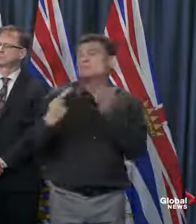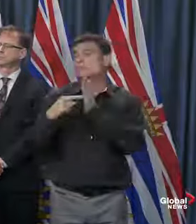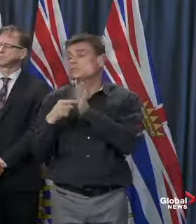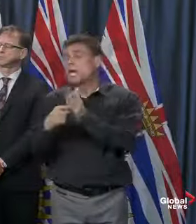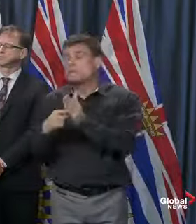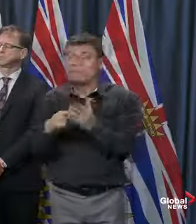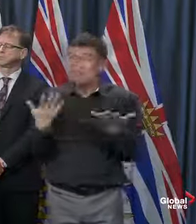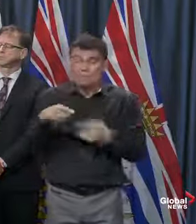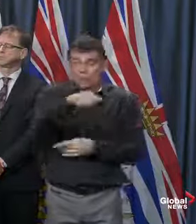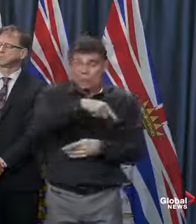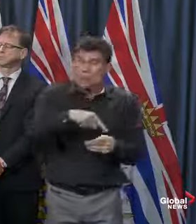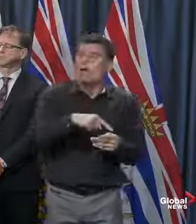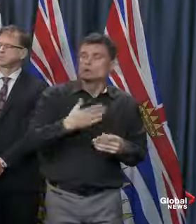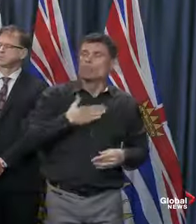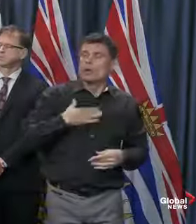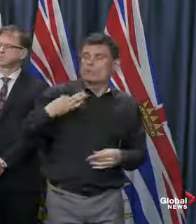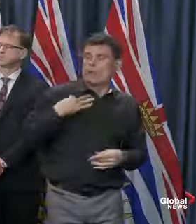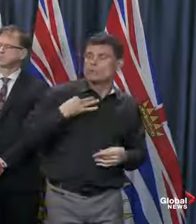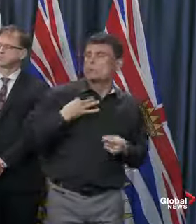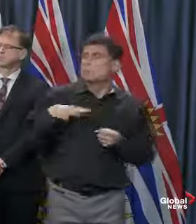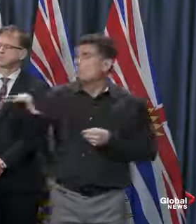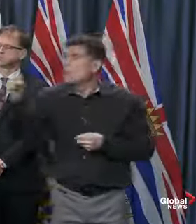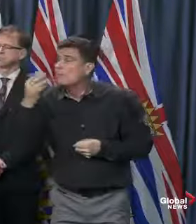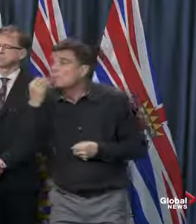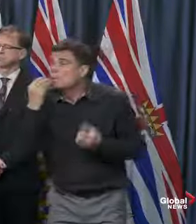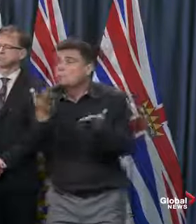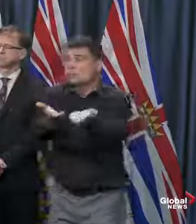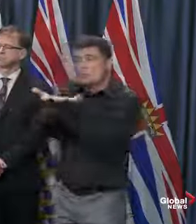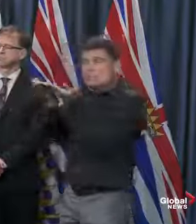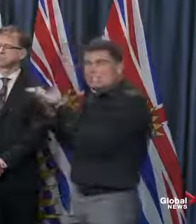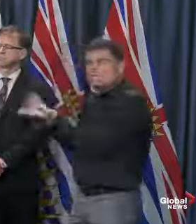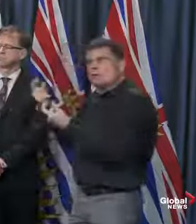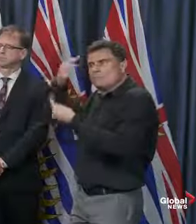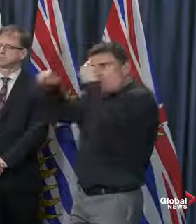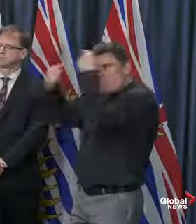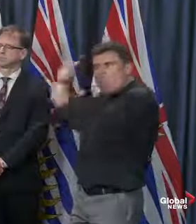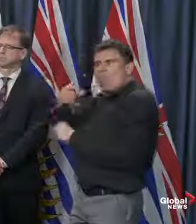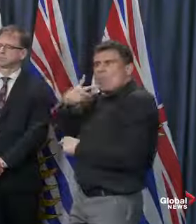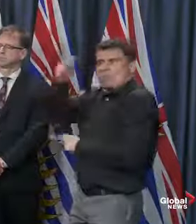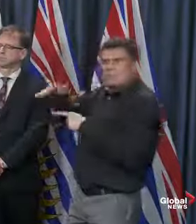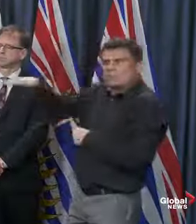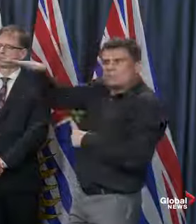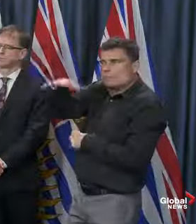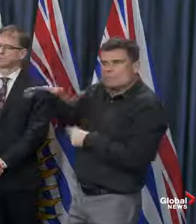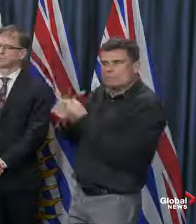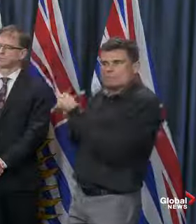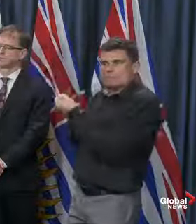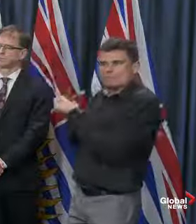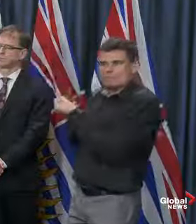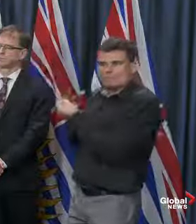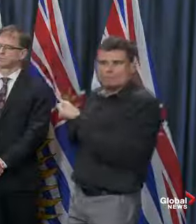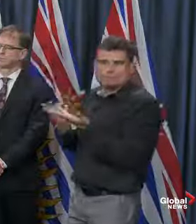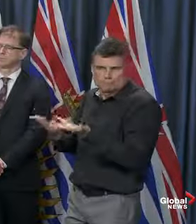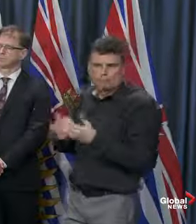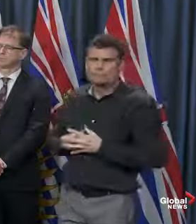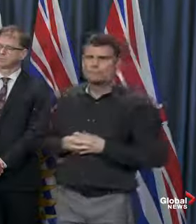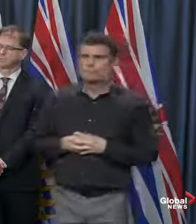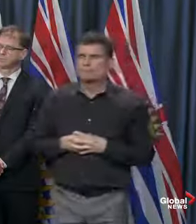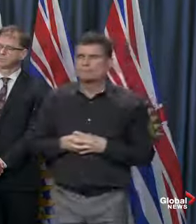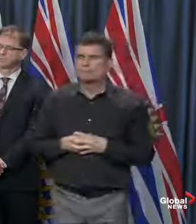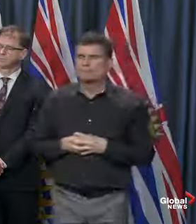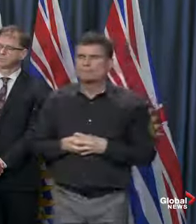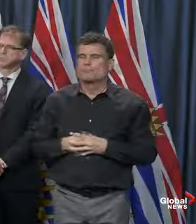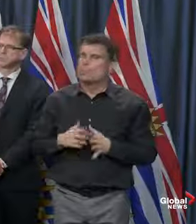medications. Those are the things that we need to do now to get us all through this part. I know it's going to be challenging for some people, and it's going to